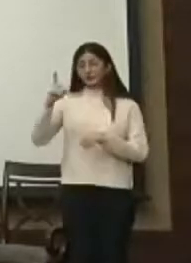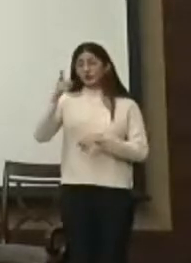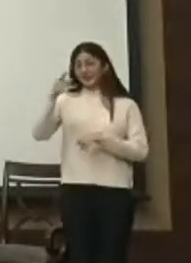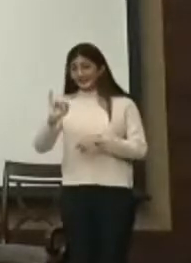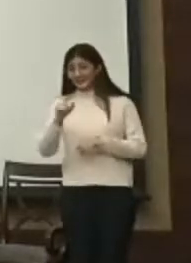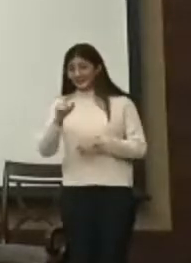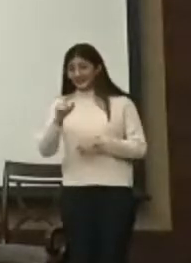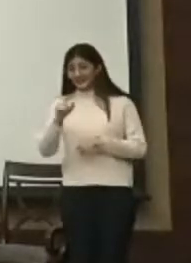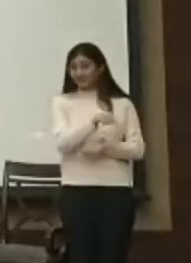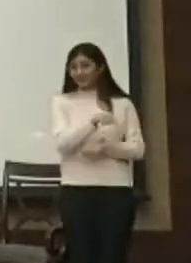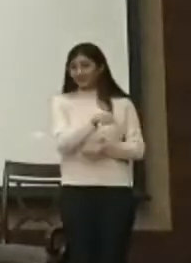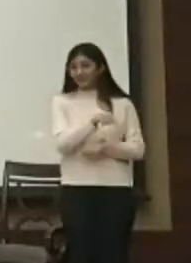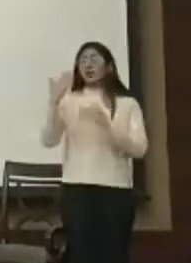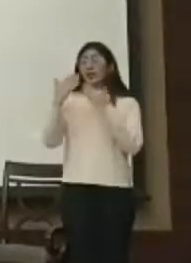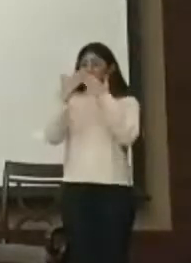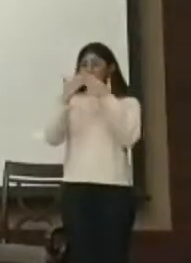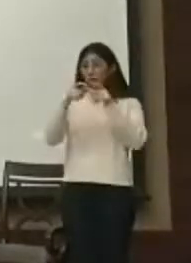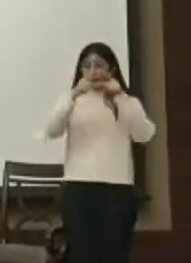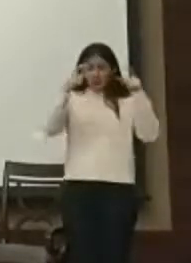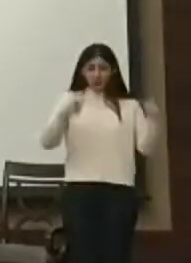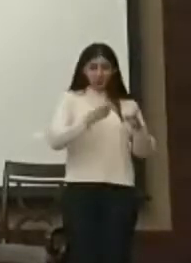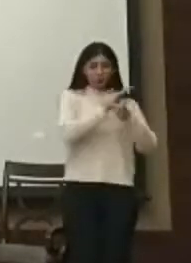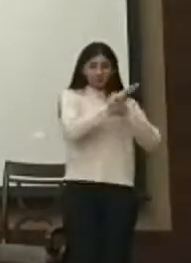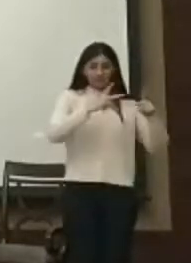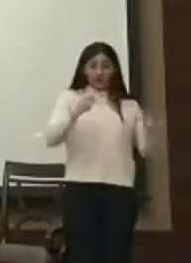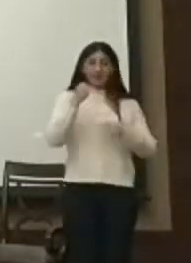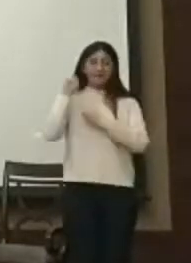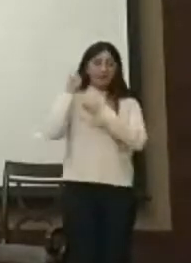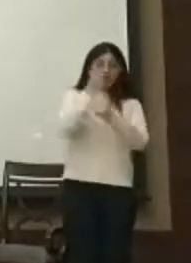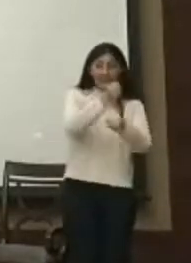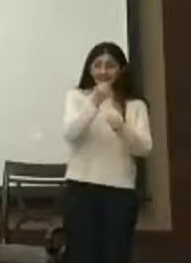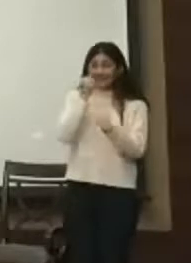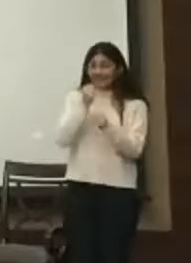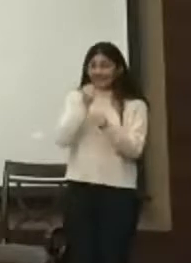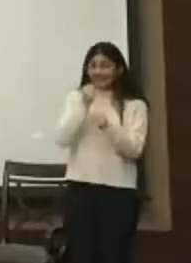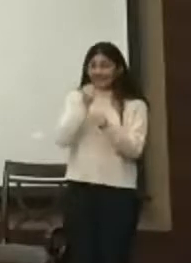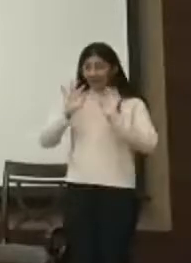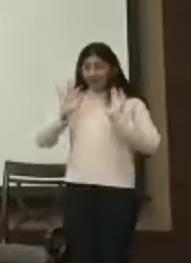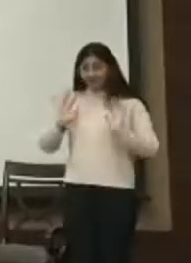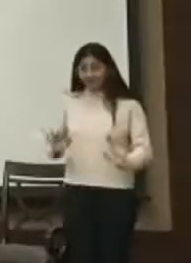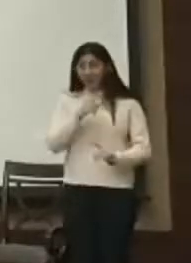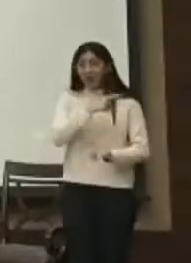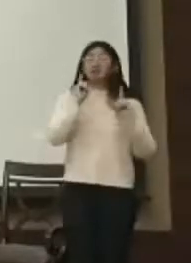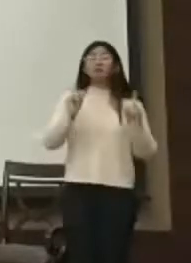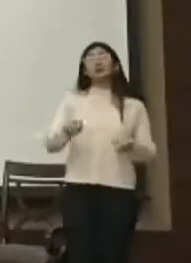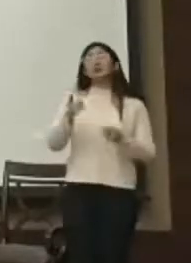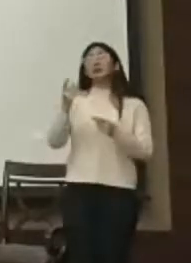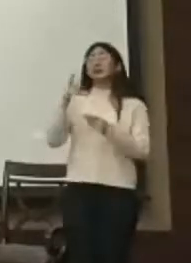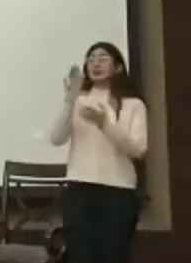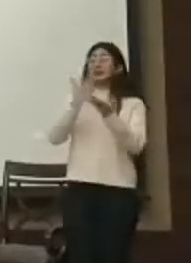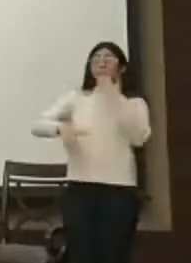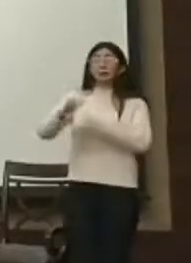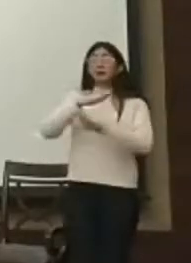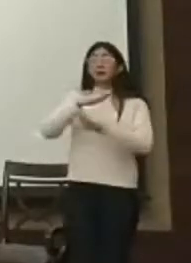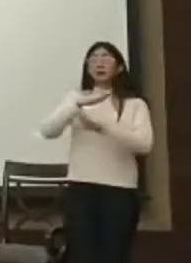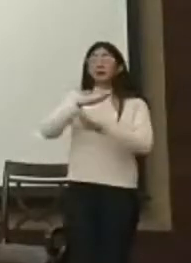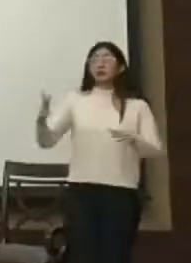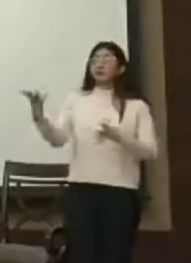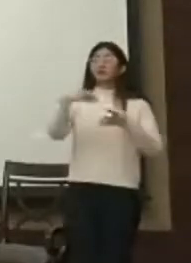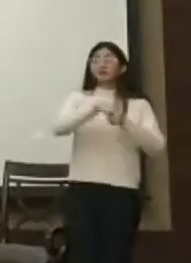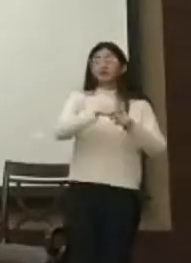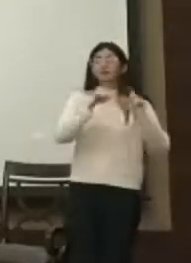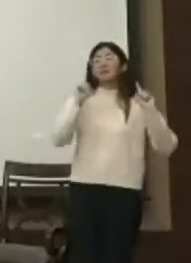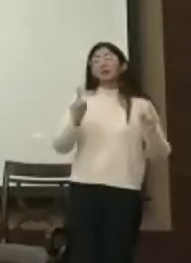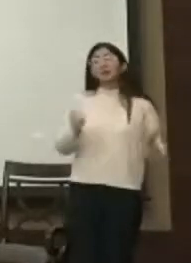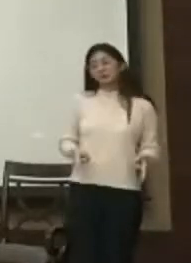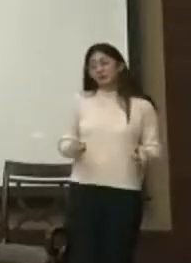upon educational institutions funded or recognized by the government to admit students with disabilities without discrimination.